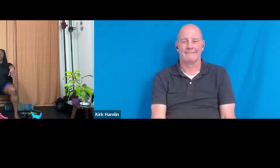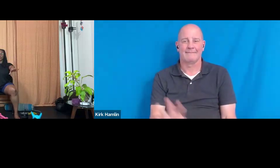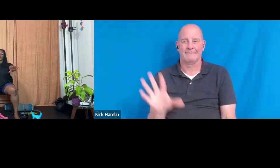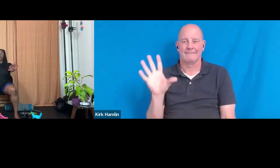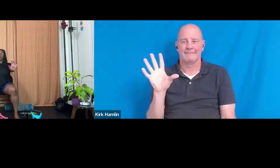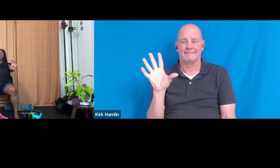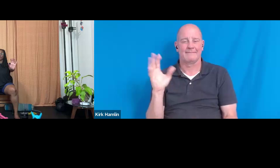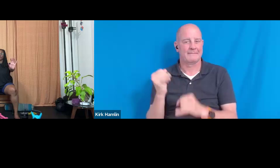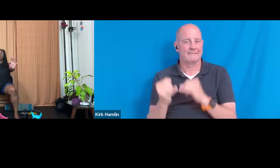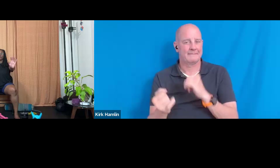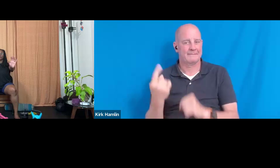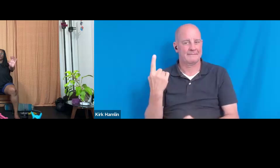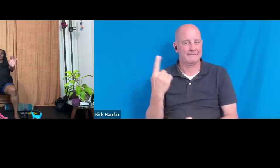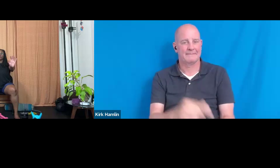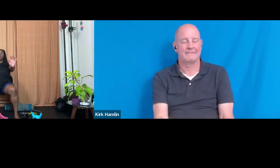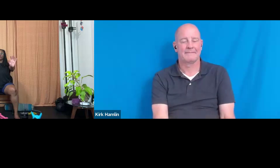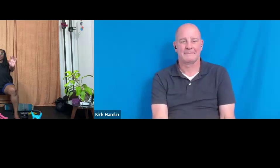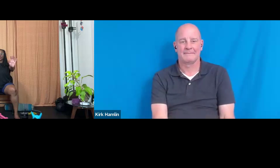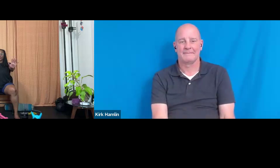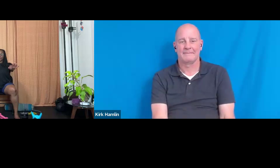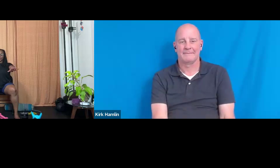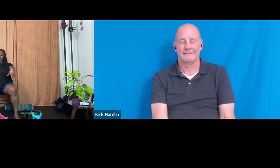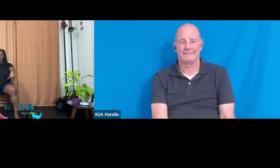Five. Last one.